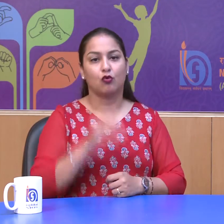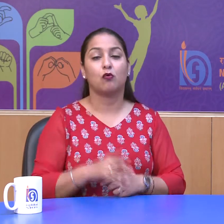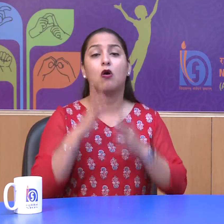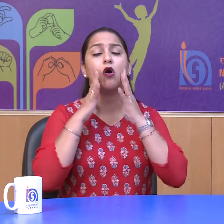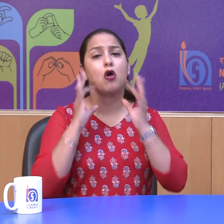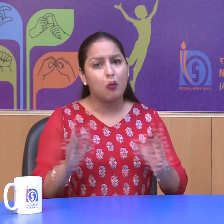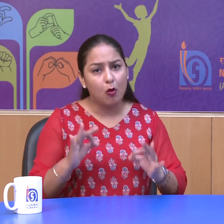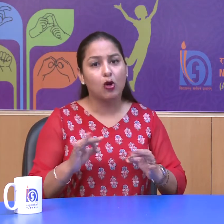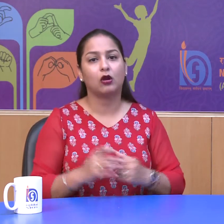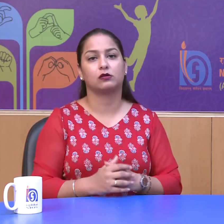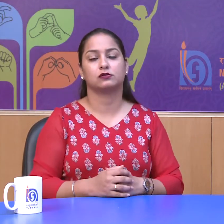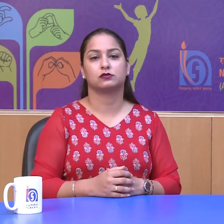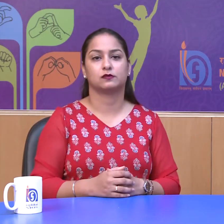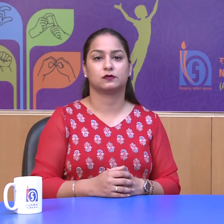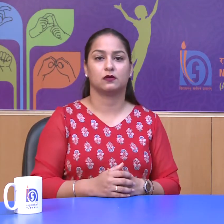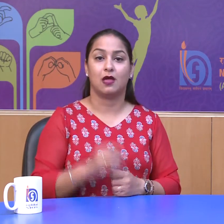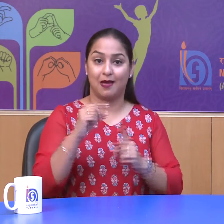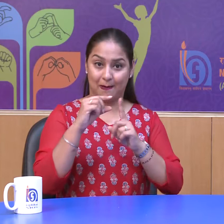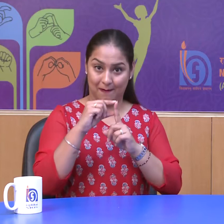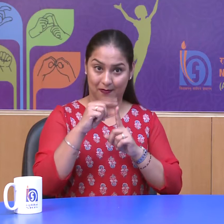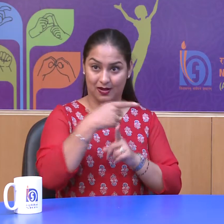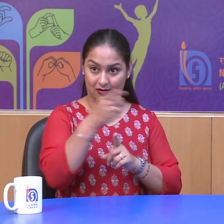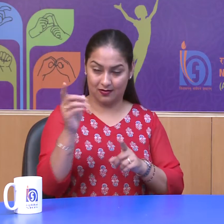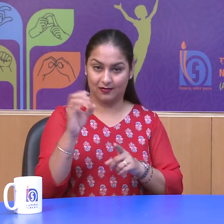of public opinion in a democracy.